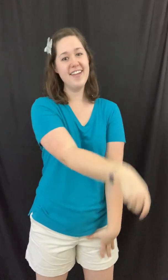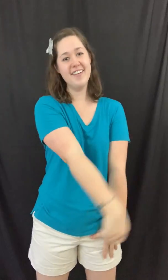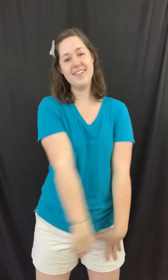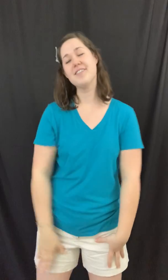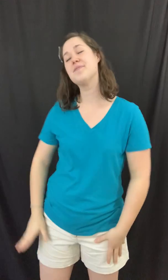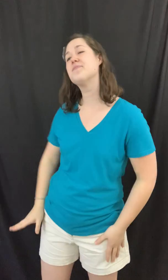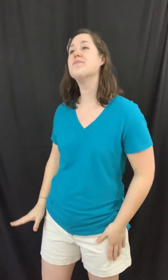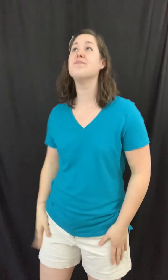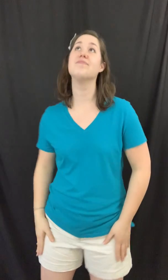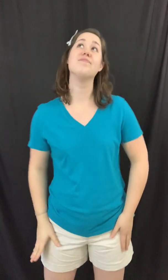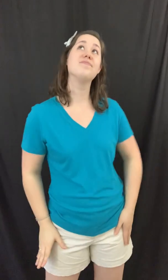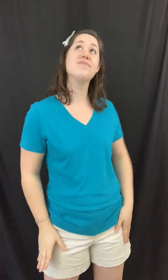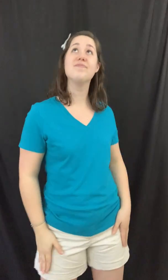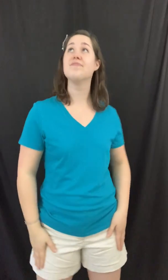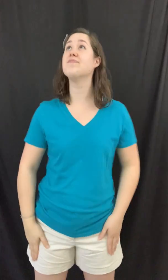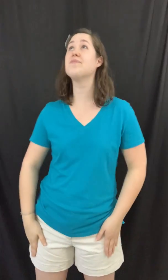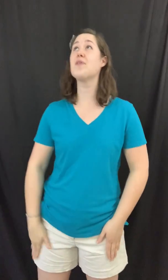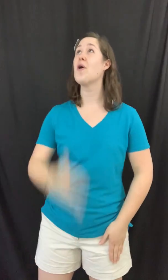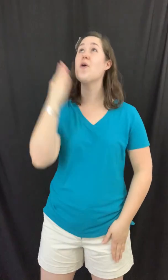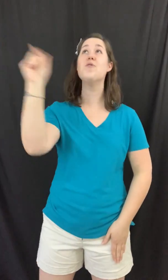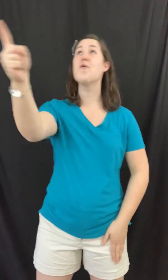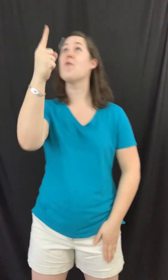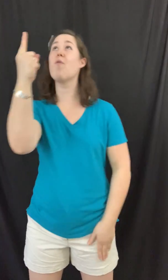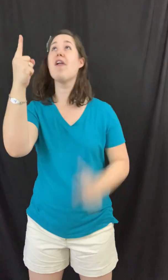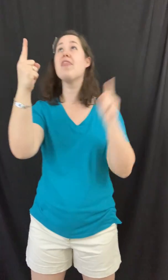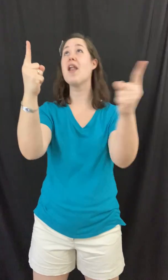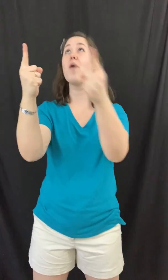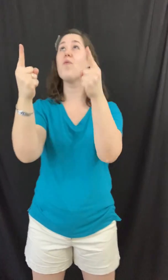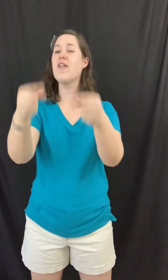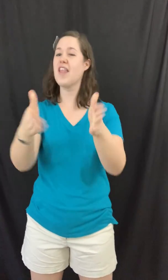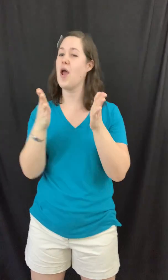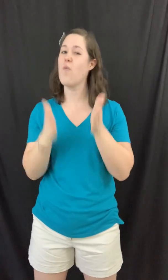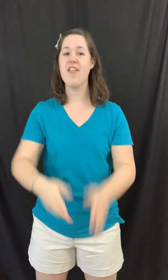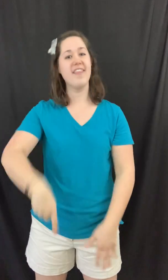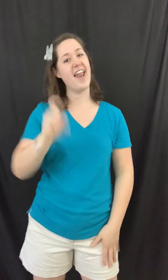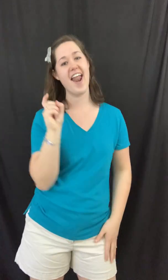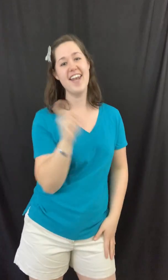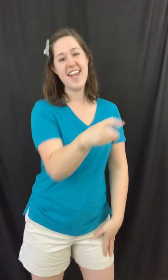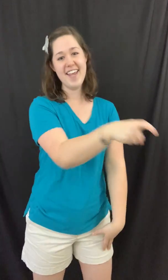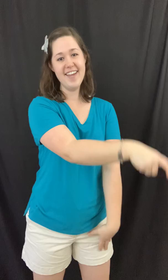never be silent